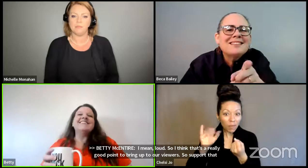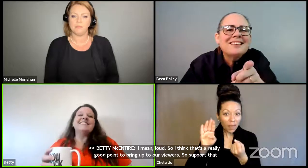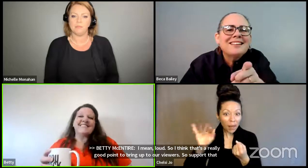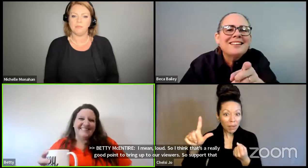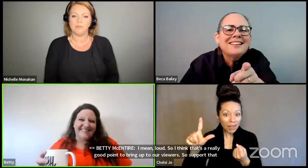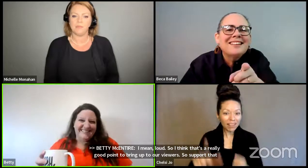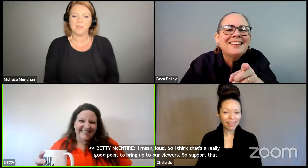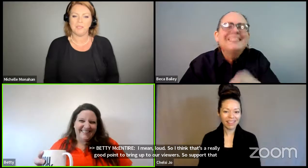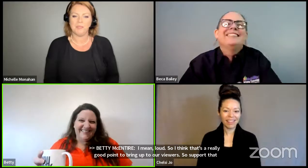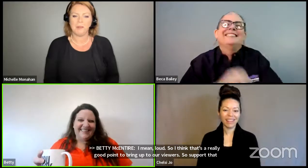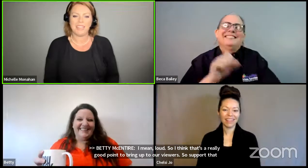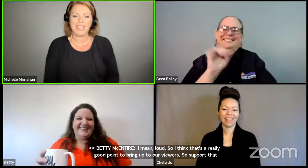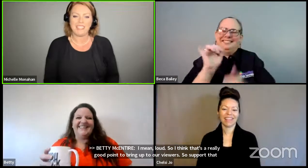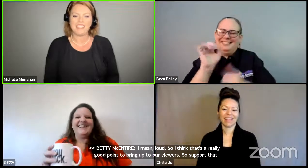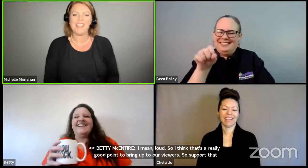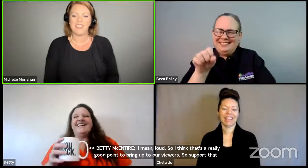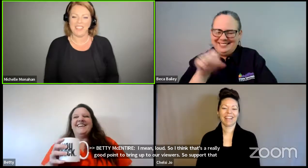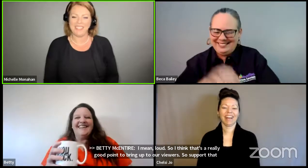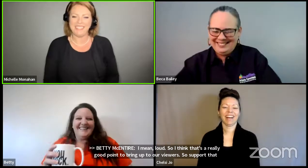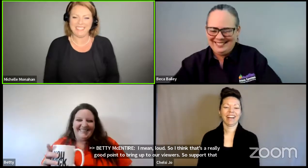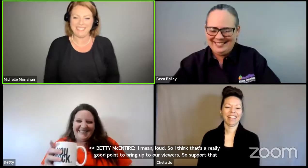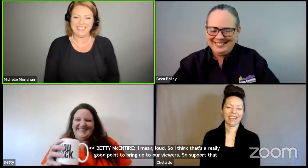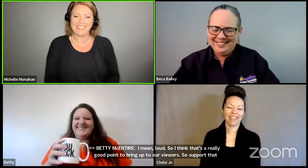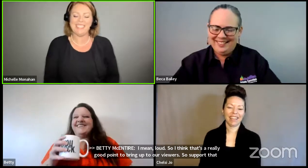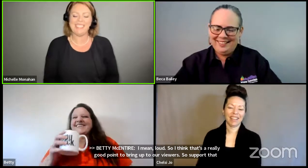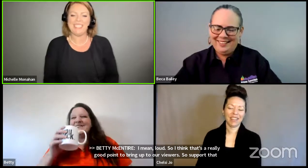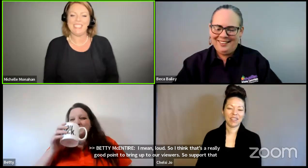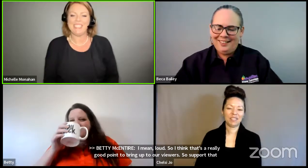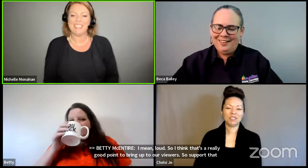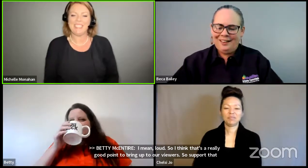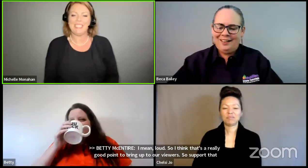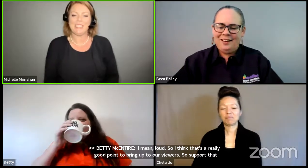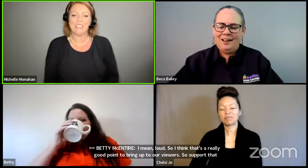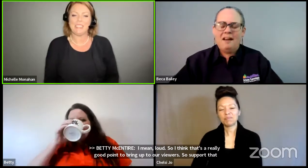I, What was the last thing you said? Okay.